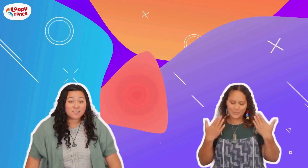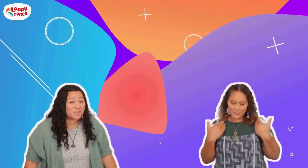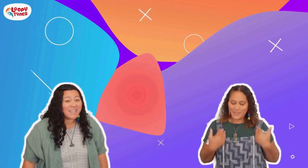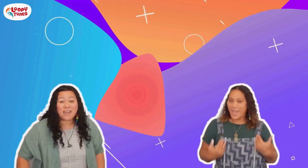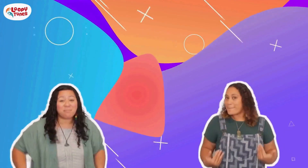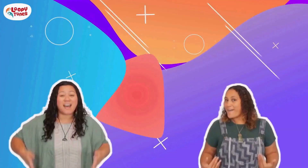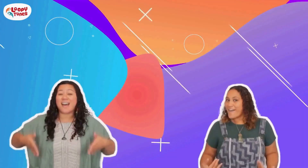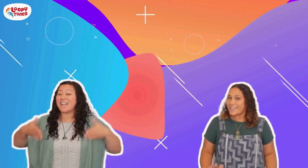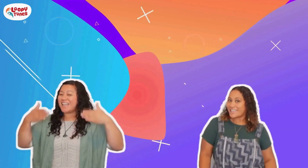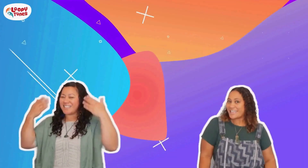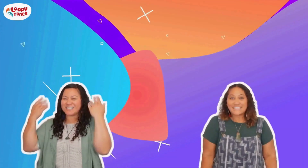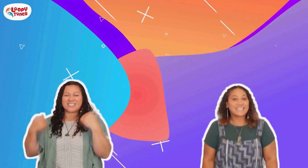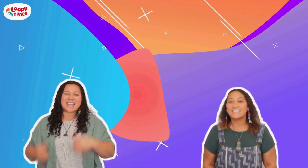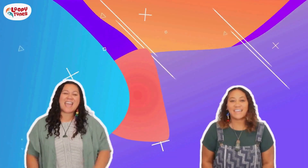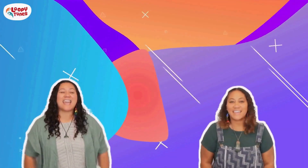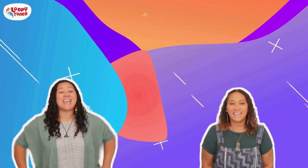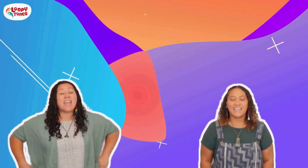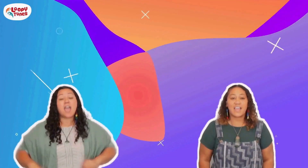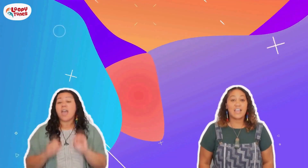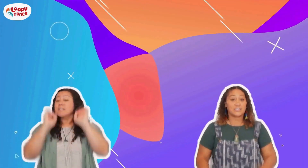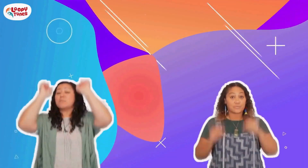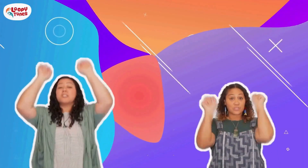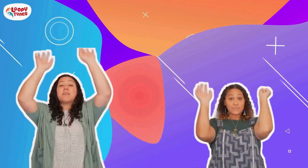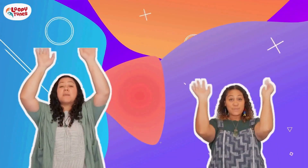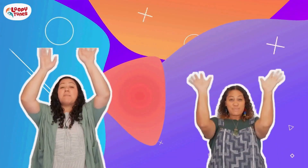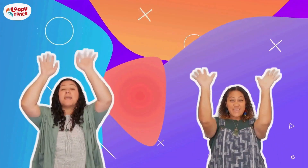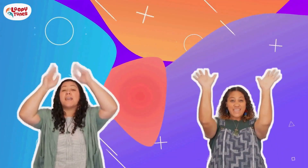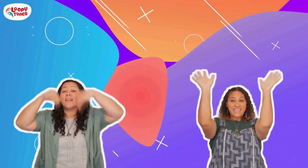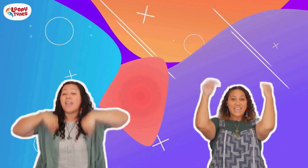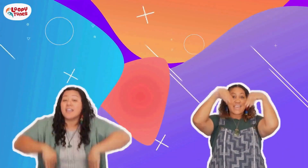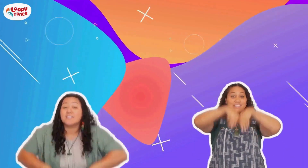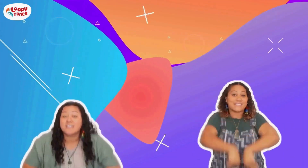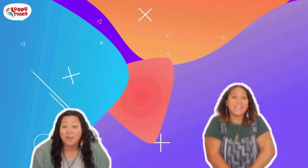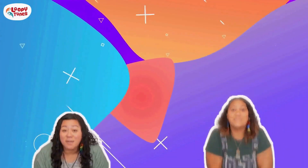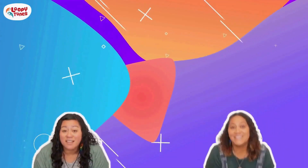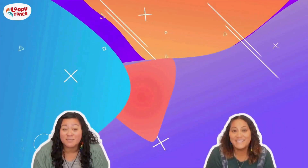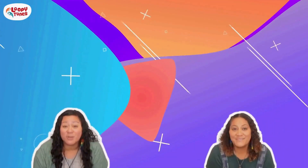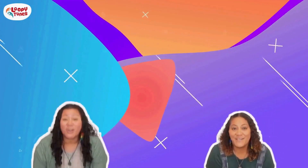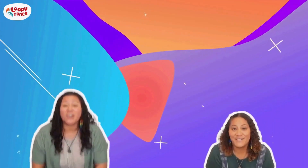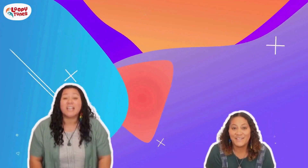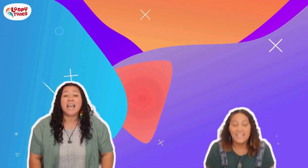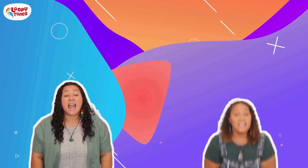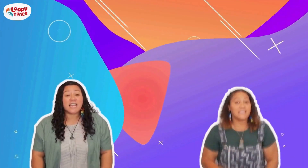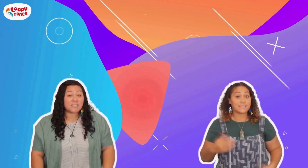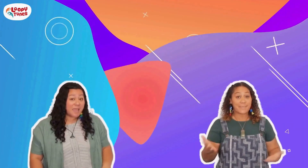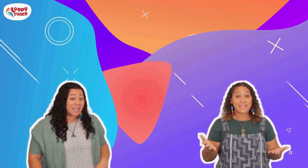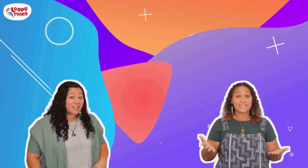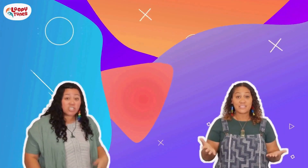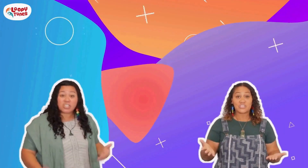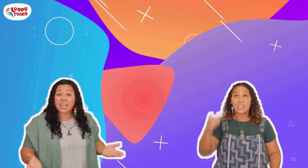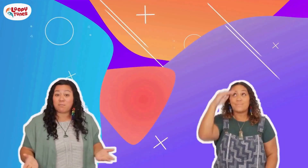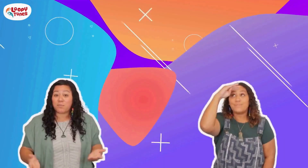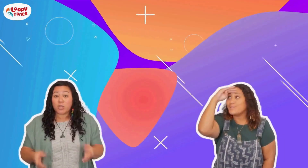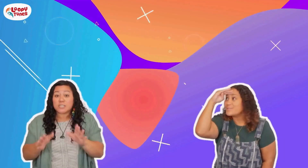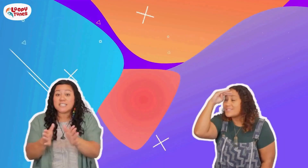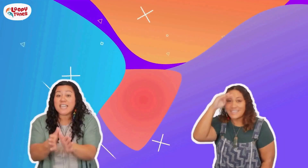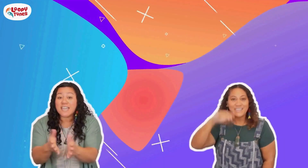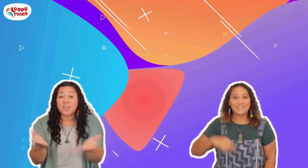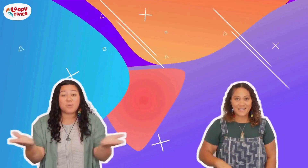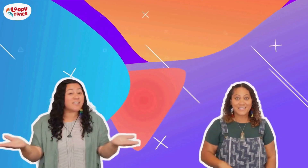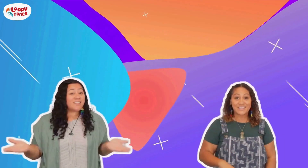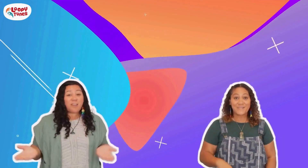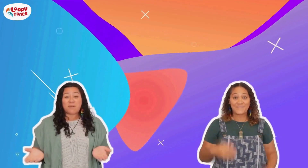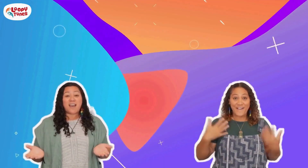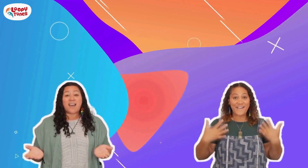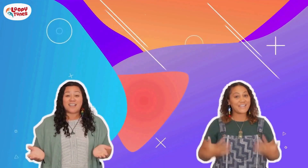some shapes with our bodies today. Some shapes are big and some are small. Let's make the shape you